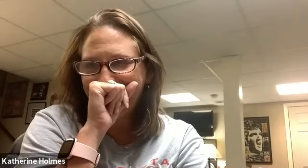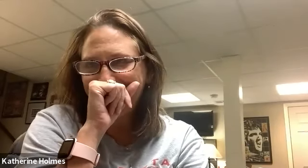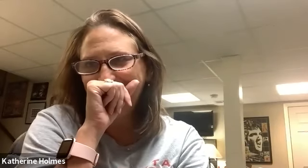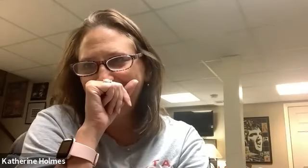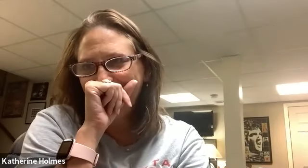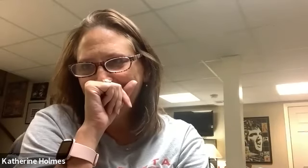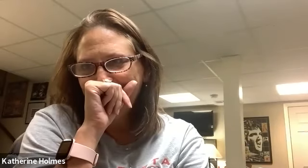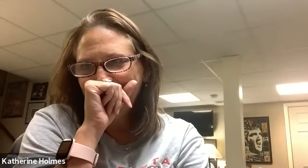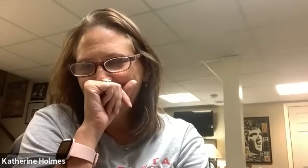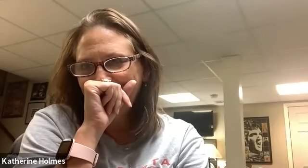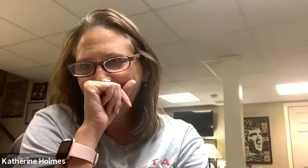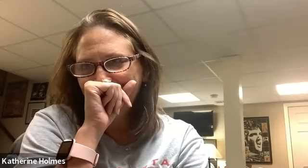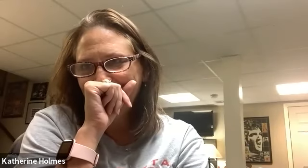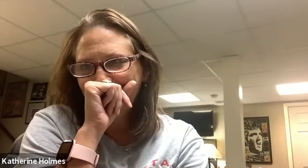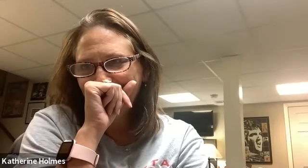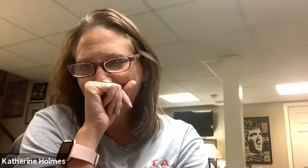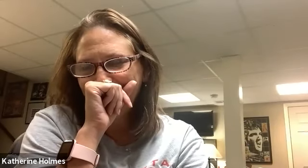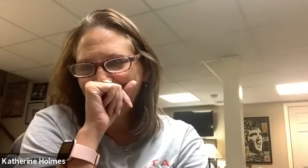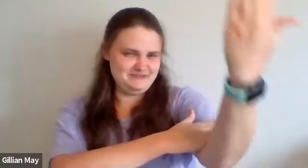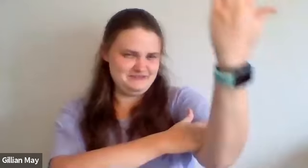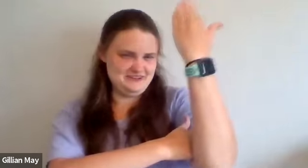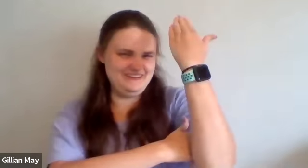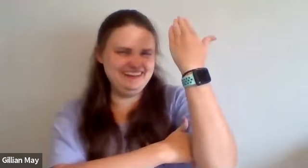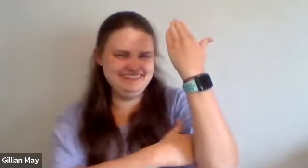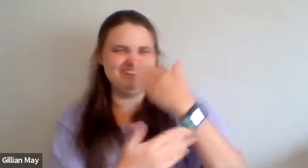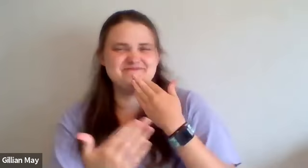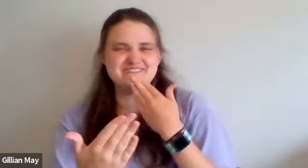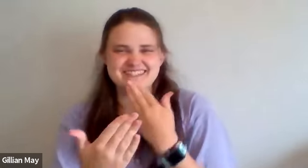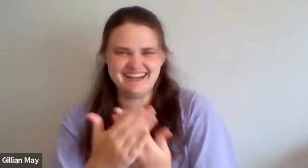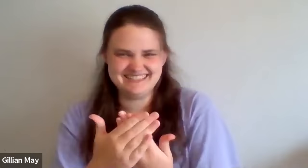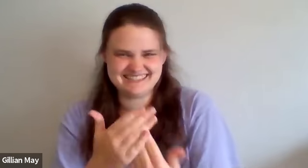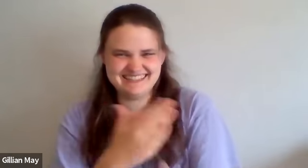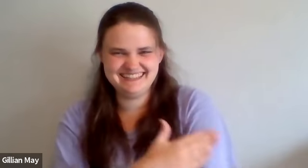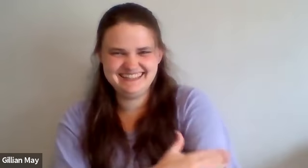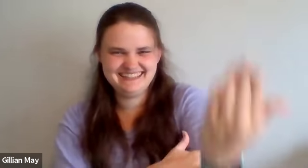is. I'll add it. There we go. Emphasizing.